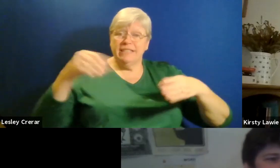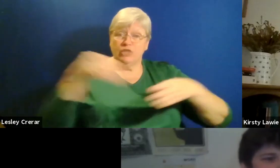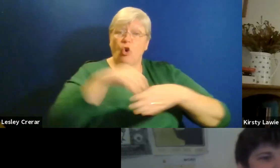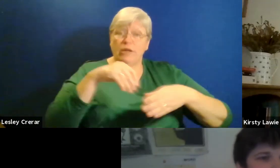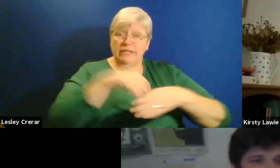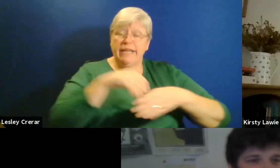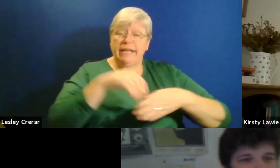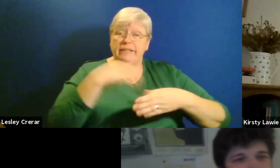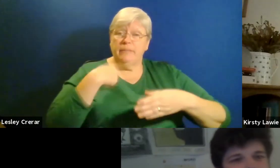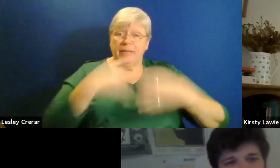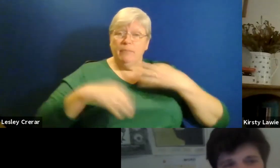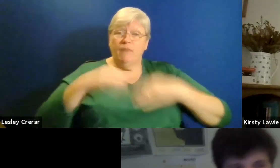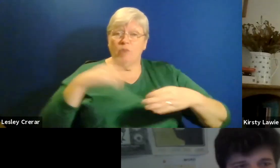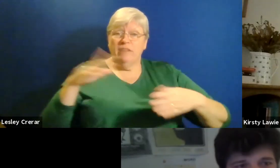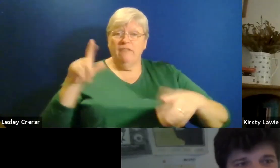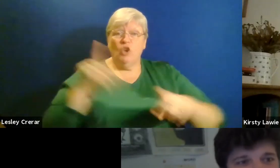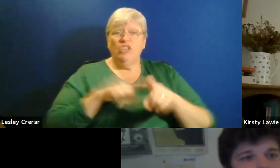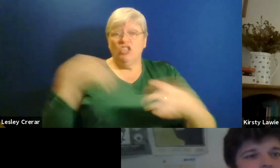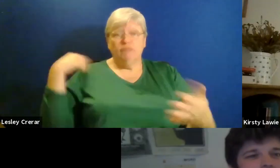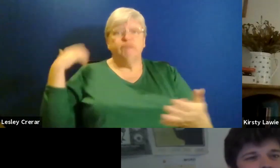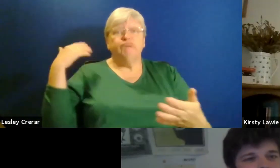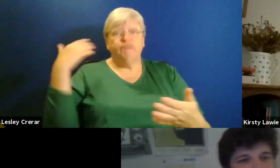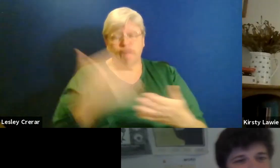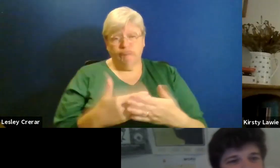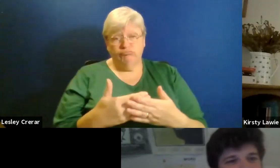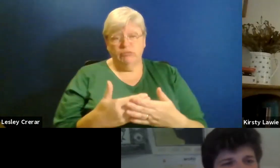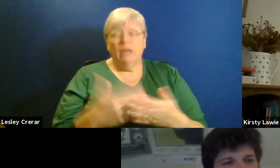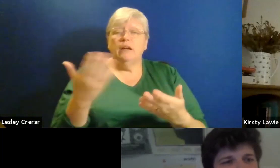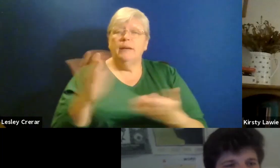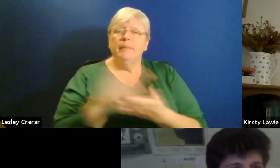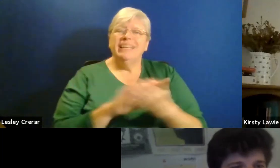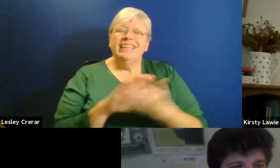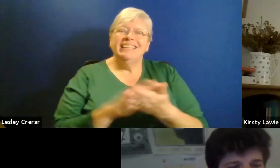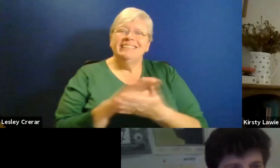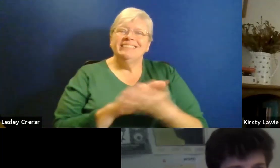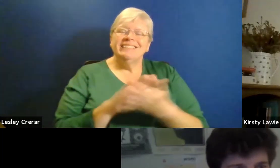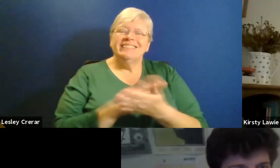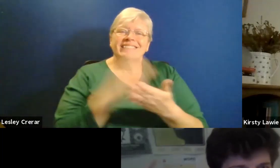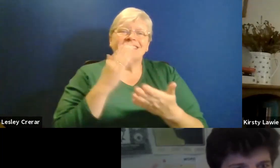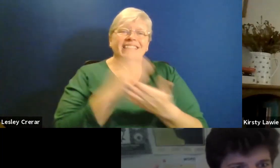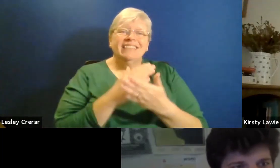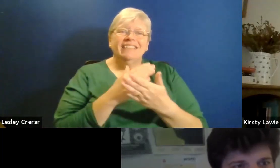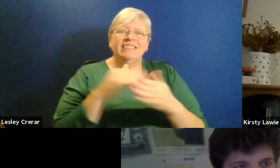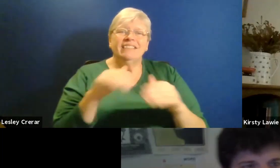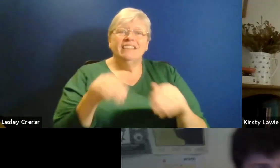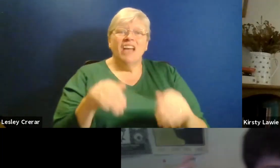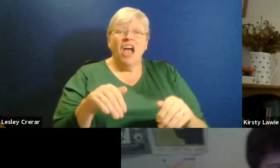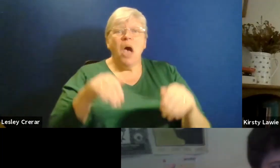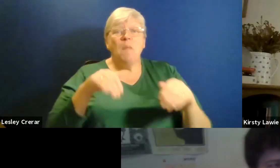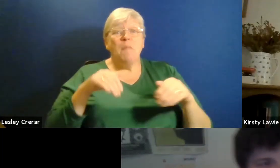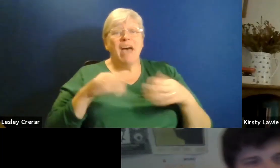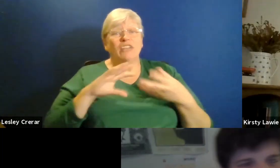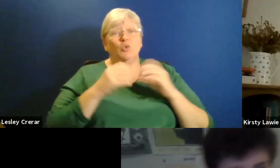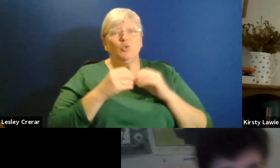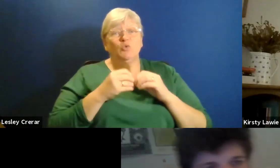the different content I've performed over the years is that even coming back, you know, further back out into the creative process and the